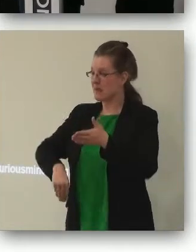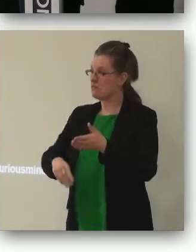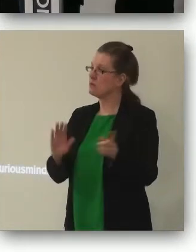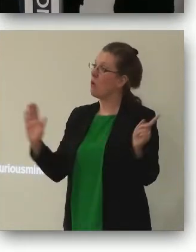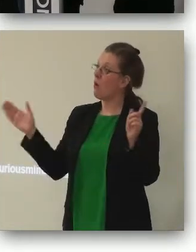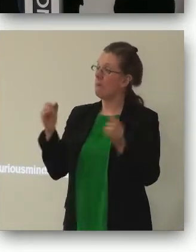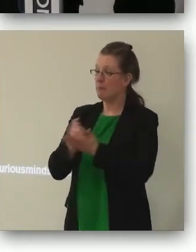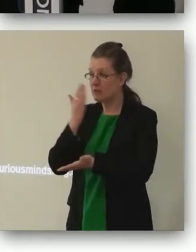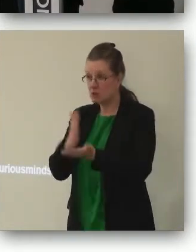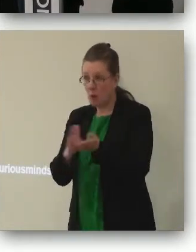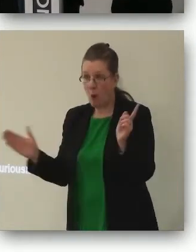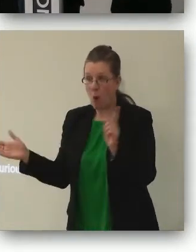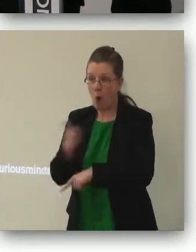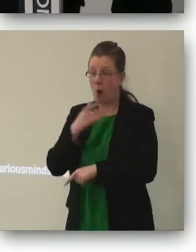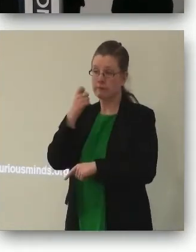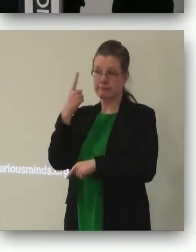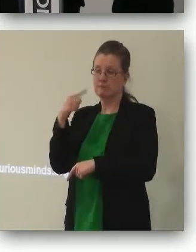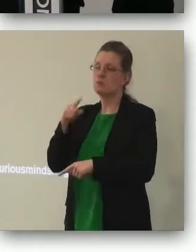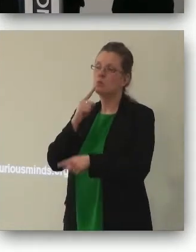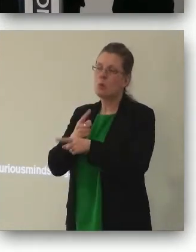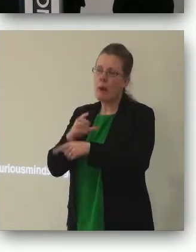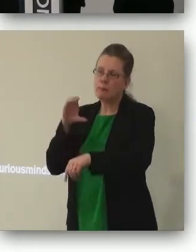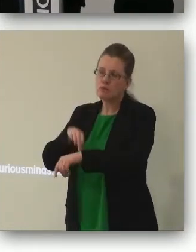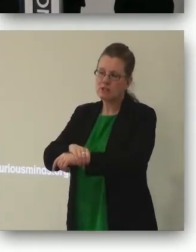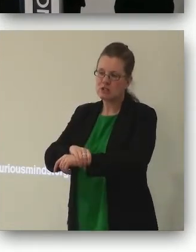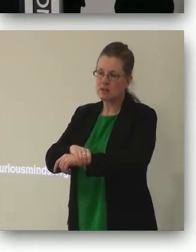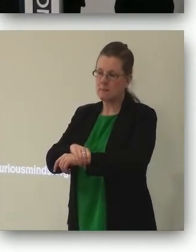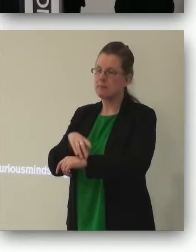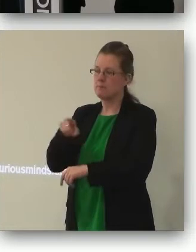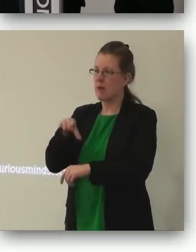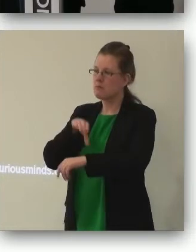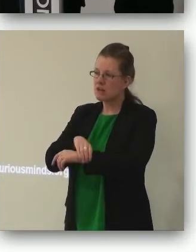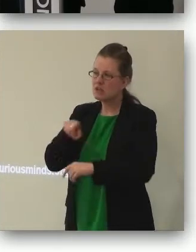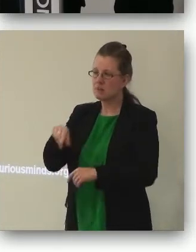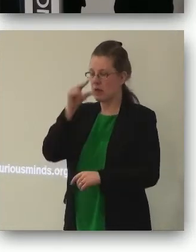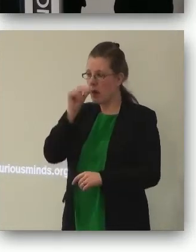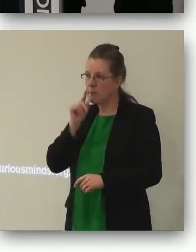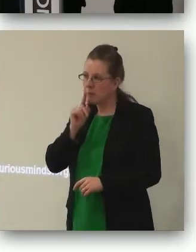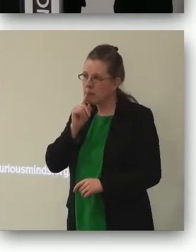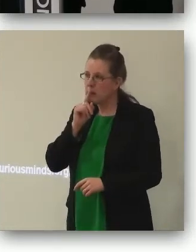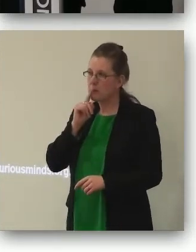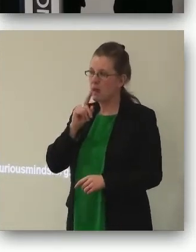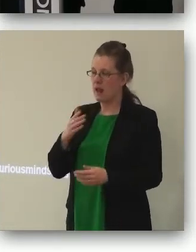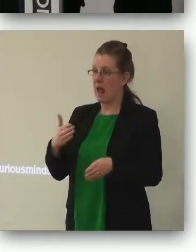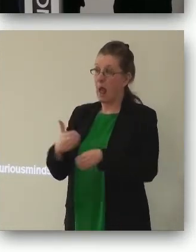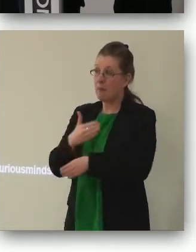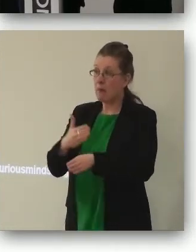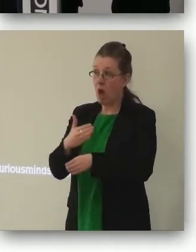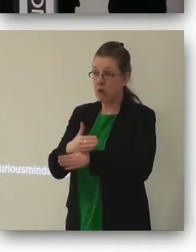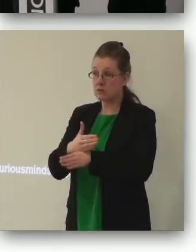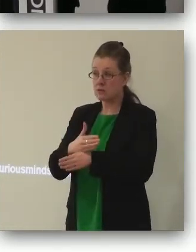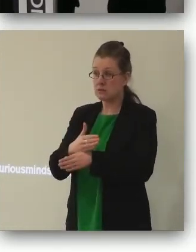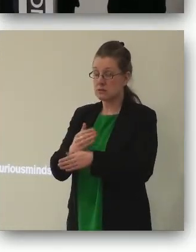the same language, when we're talking about apprenticeships, we mean young people that are employed for at least